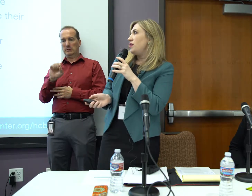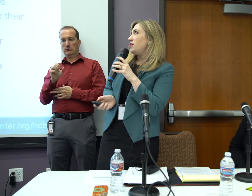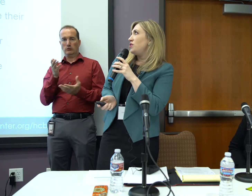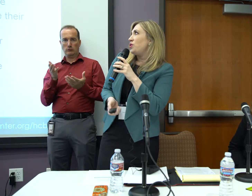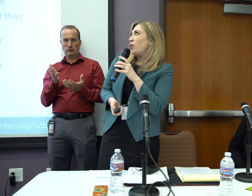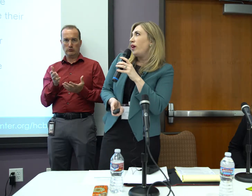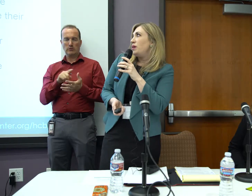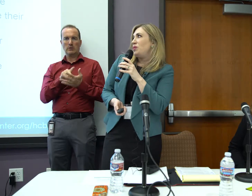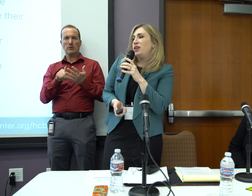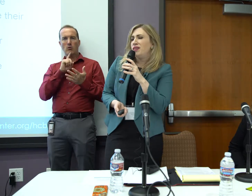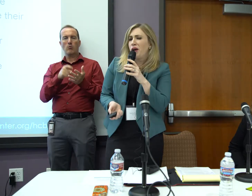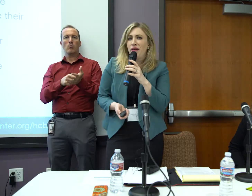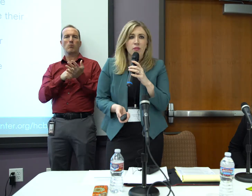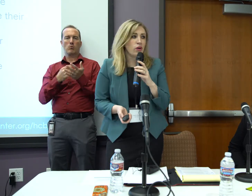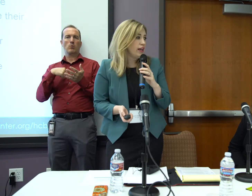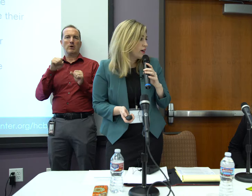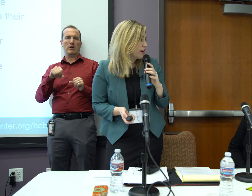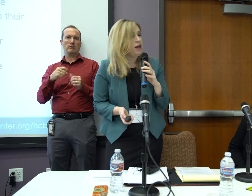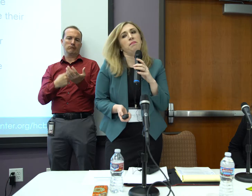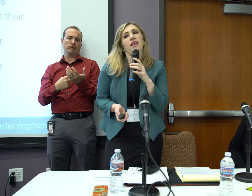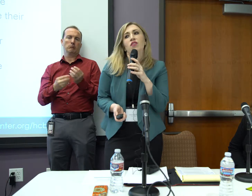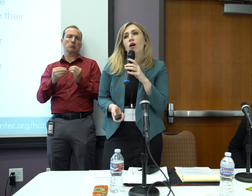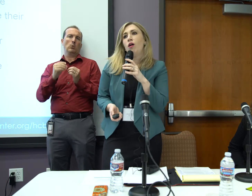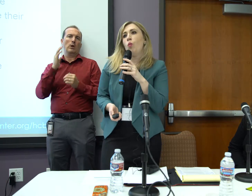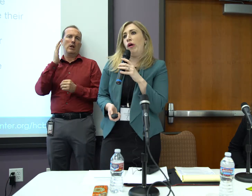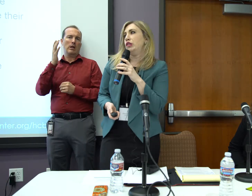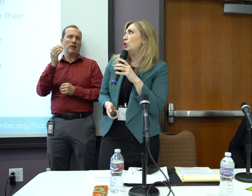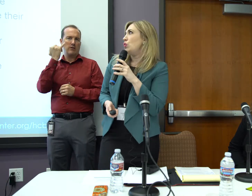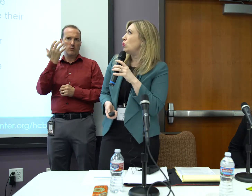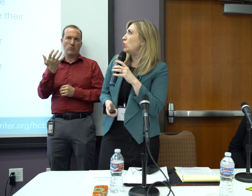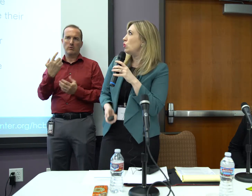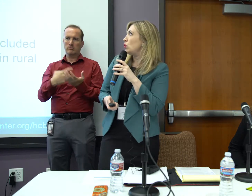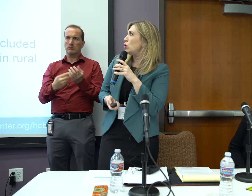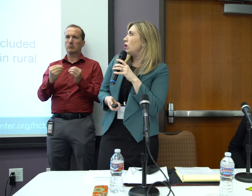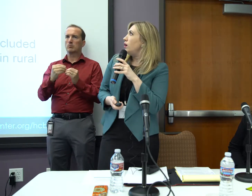But these are the requirements, and we can talk about them more later if you all want to.